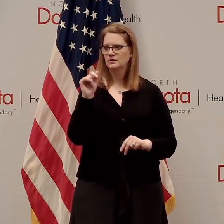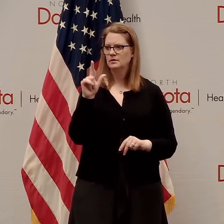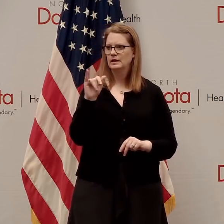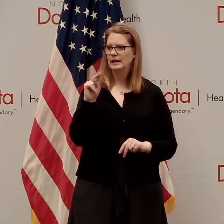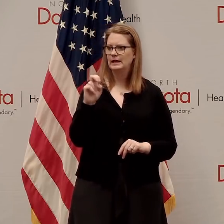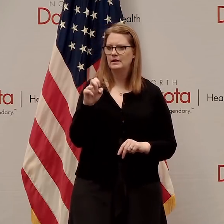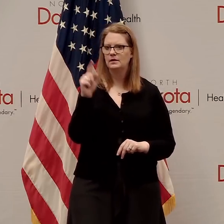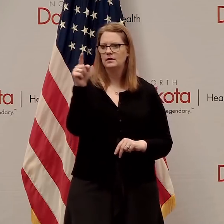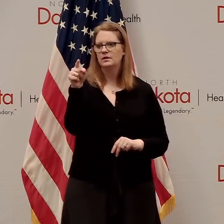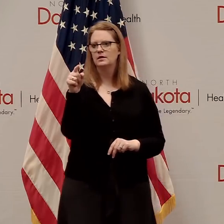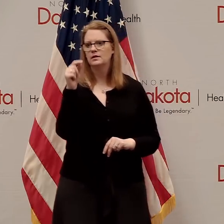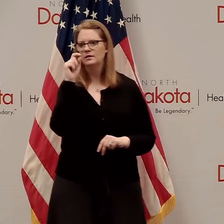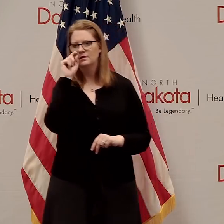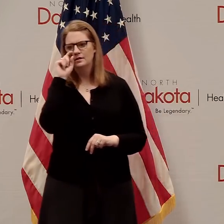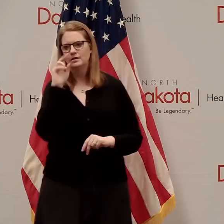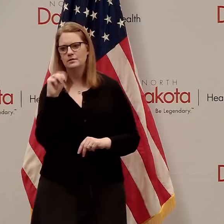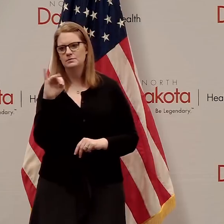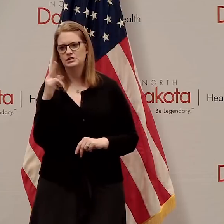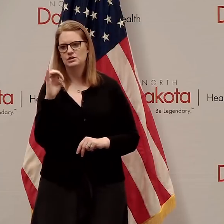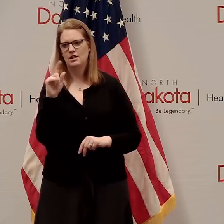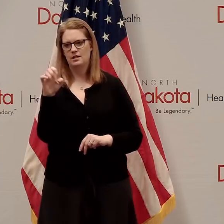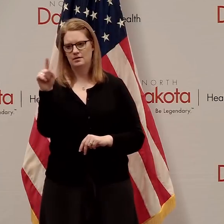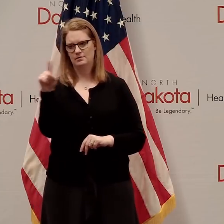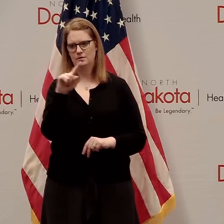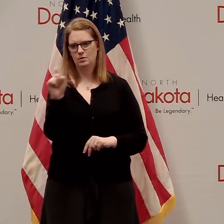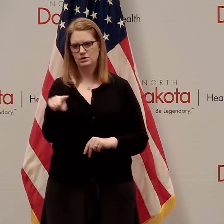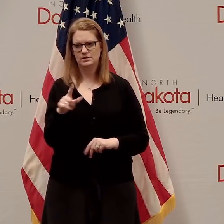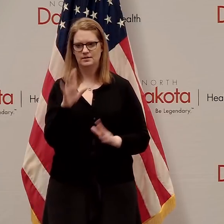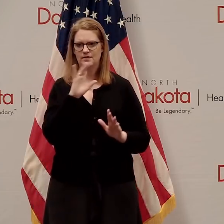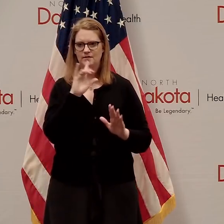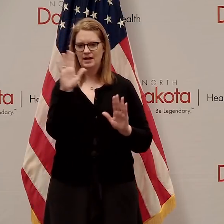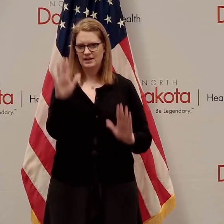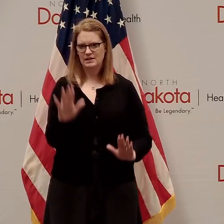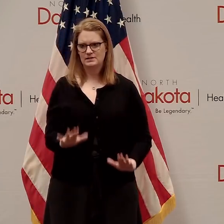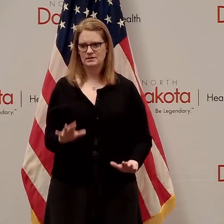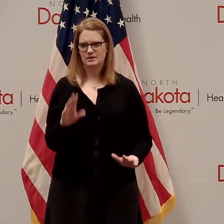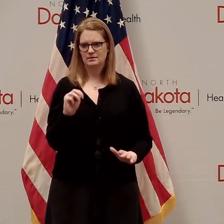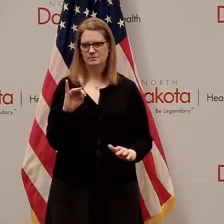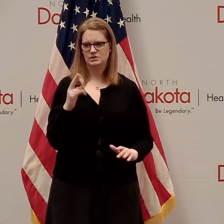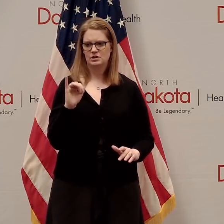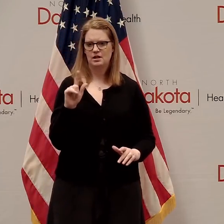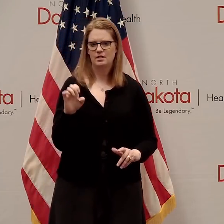Lane? My question is actually for Michelle. Okay, fantastic. Michelle, are you still with us?